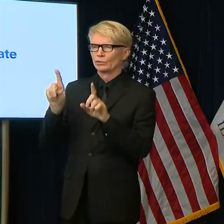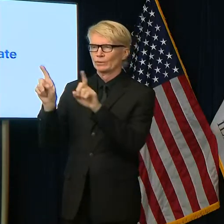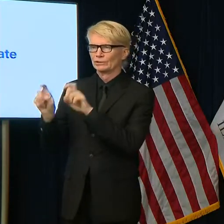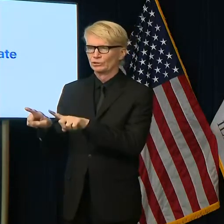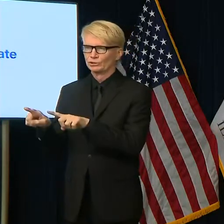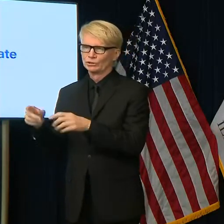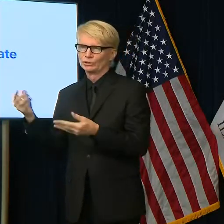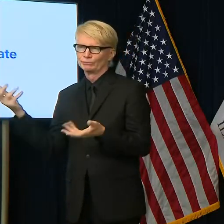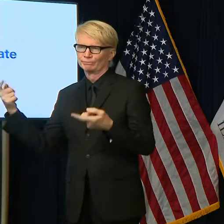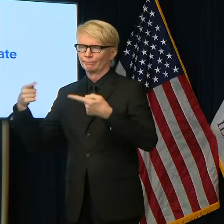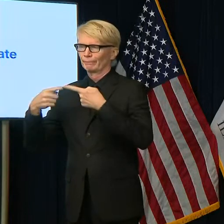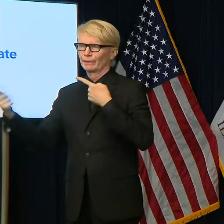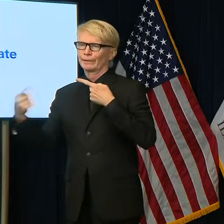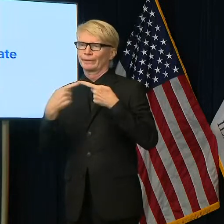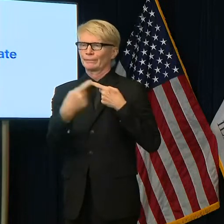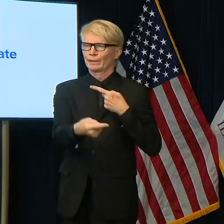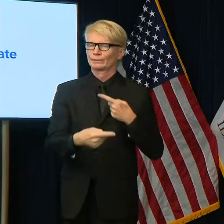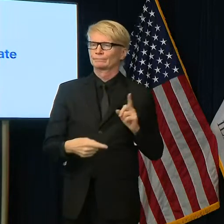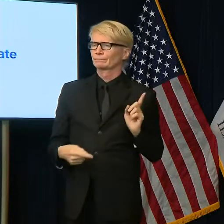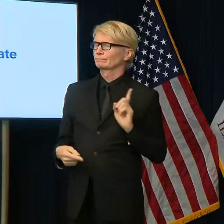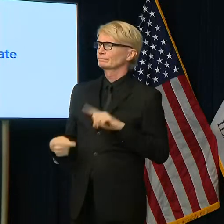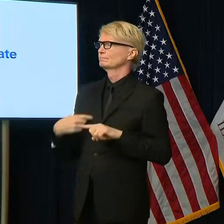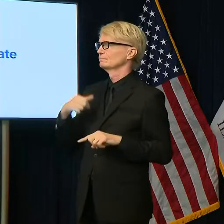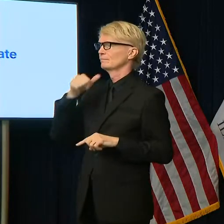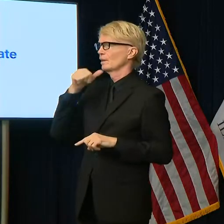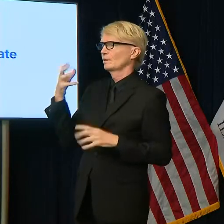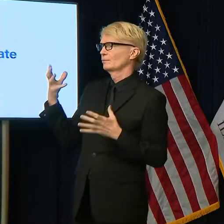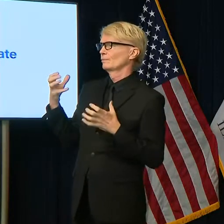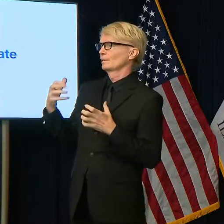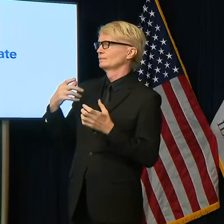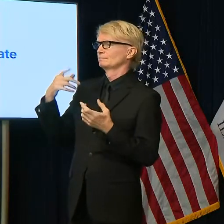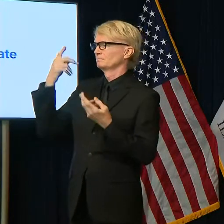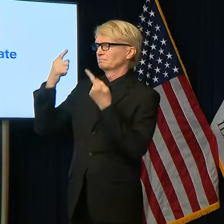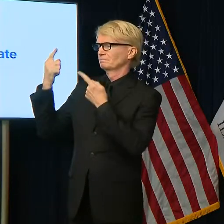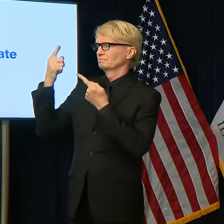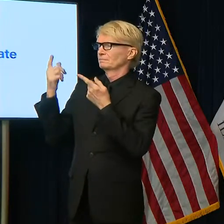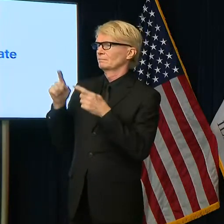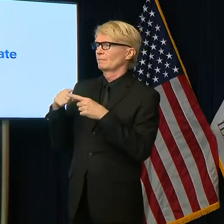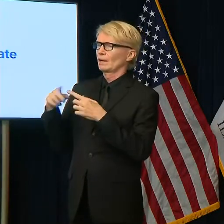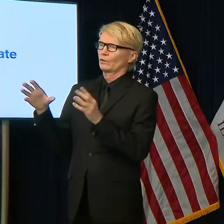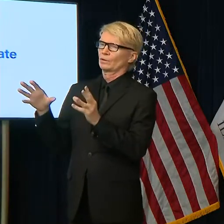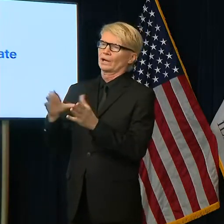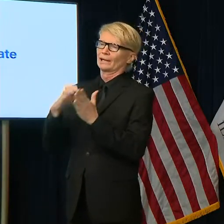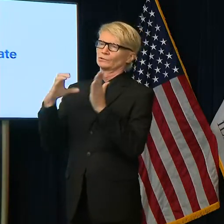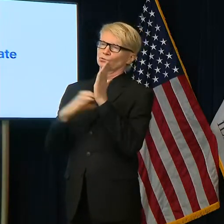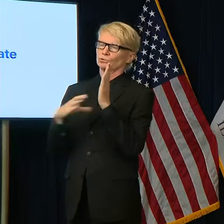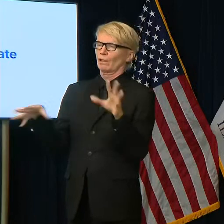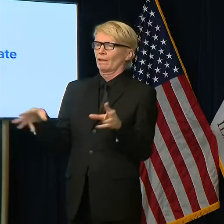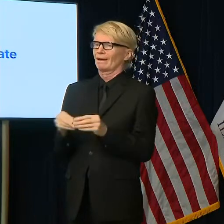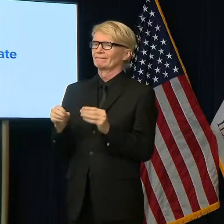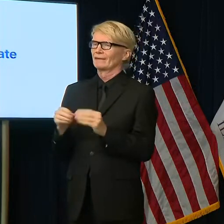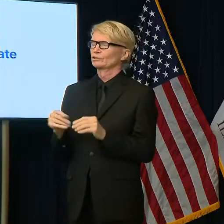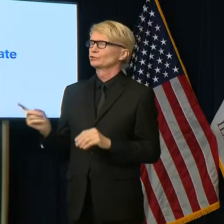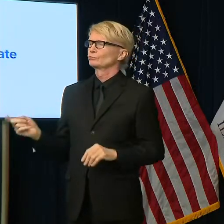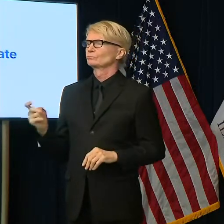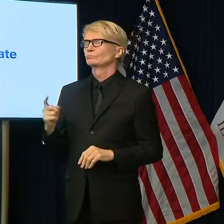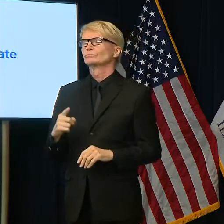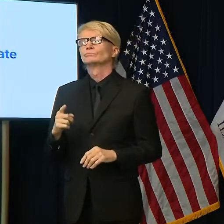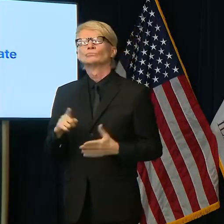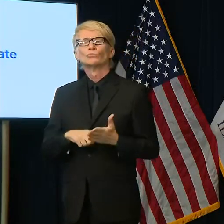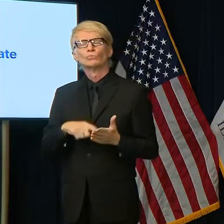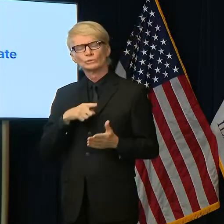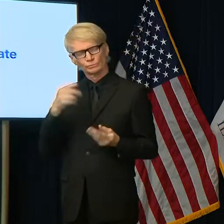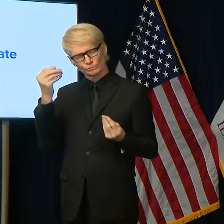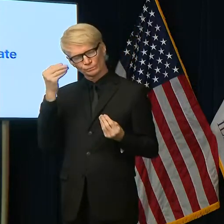considered a constitutional convention. Dave McKinney at WBEZ. Governor, what was your reaction to Congressman Boston LaHood joining